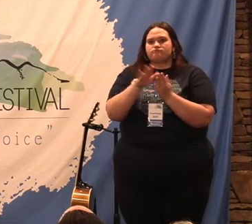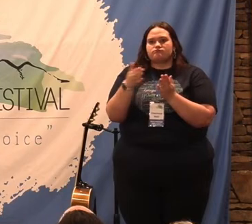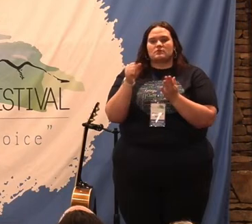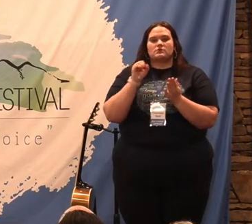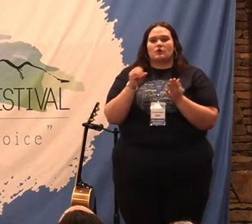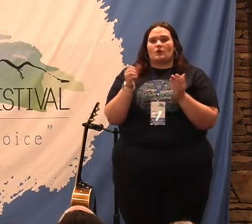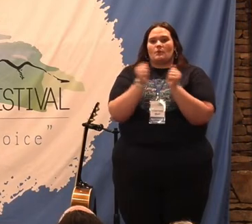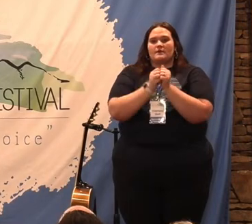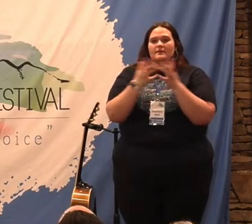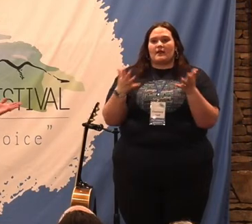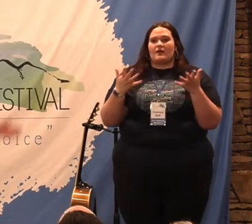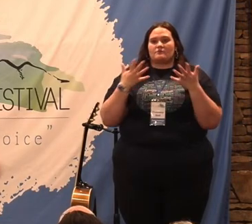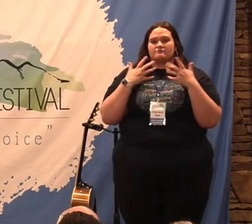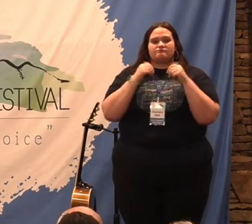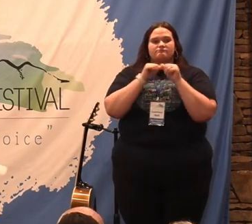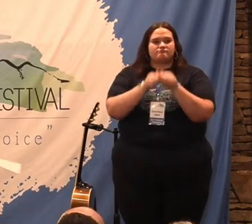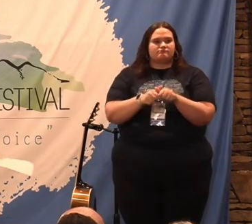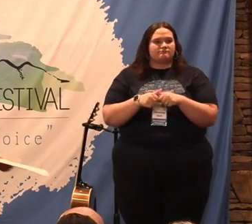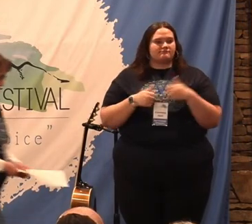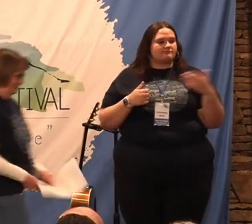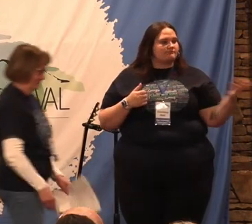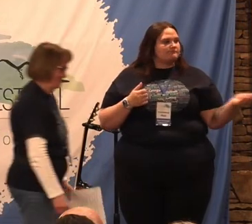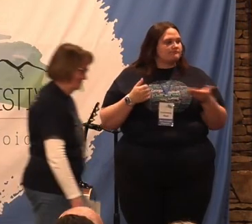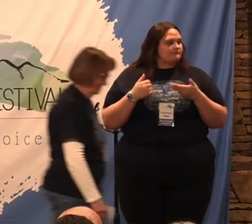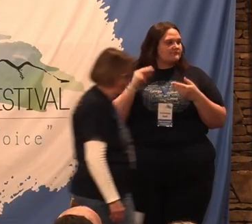ado, Nestor.